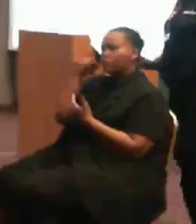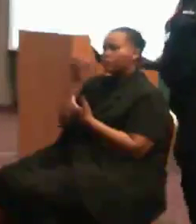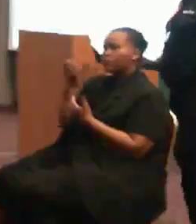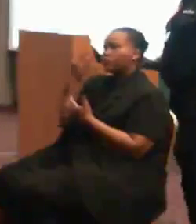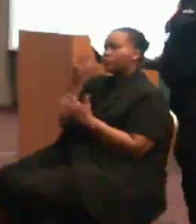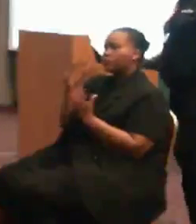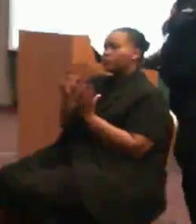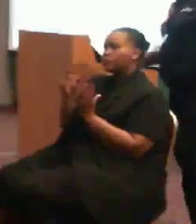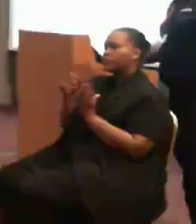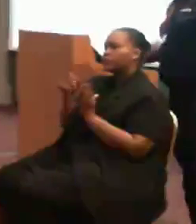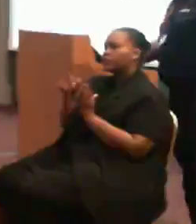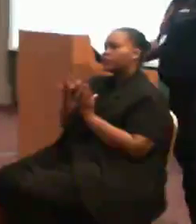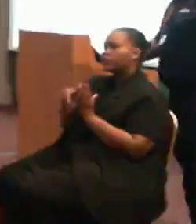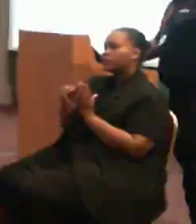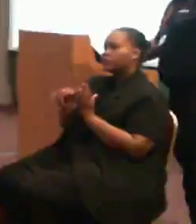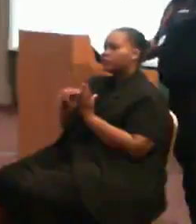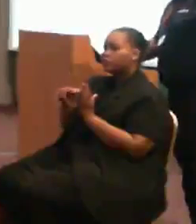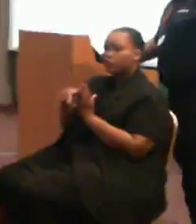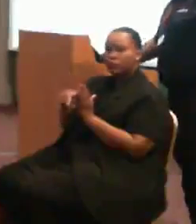17.